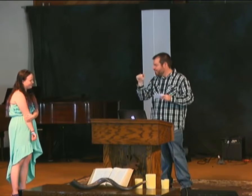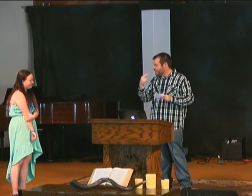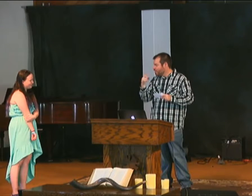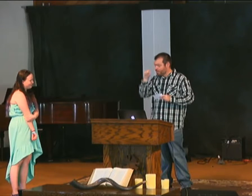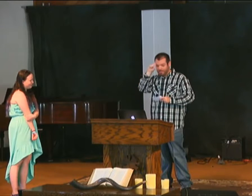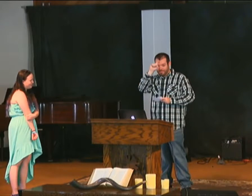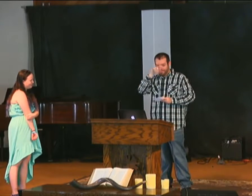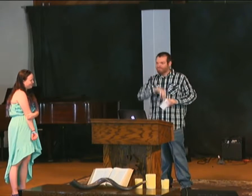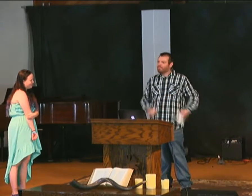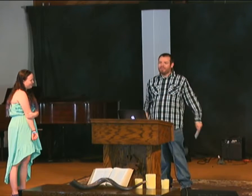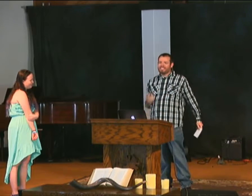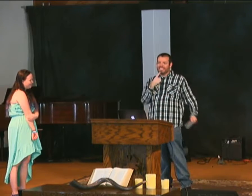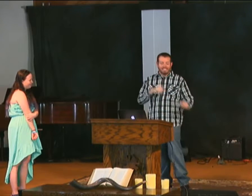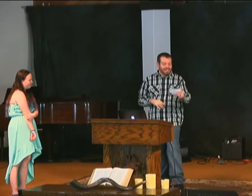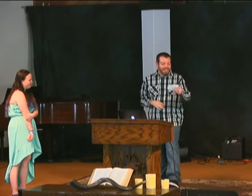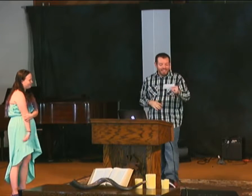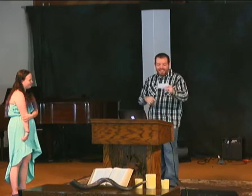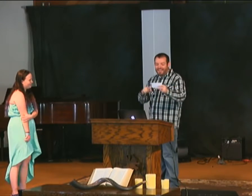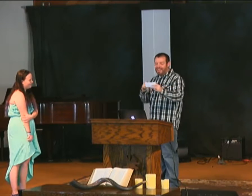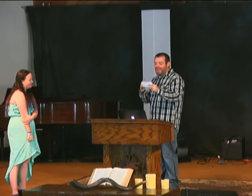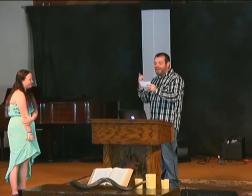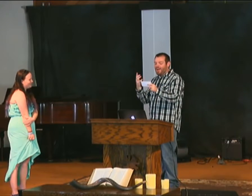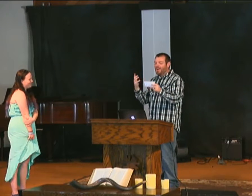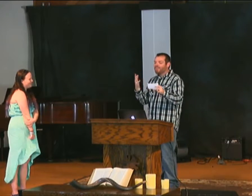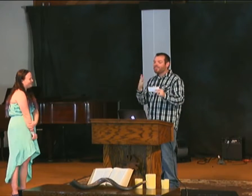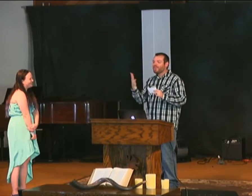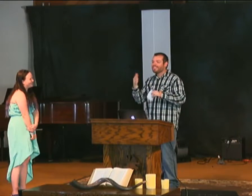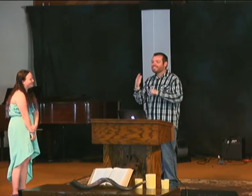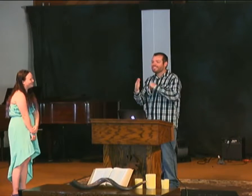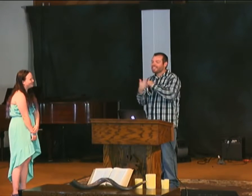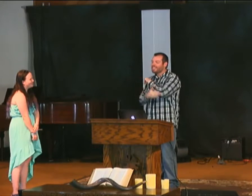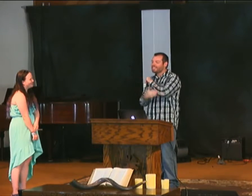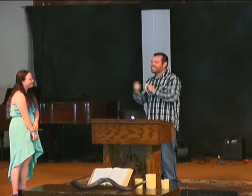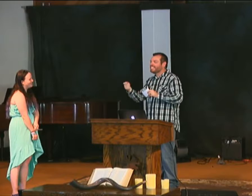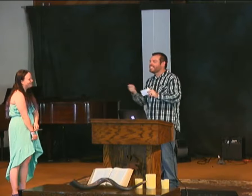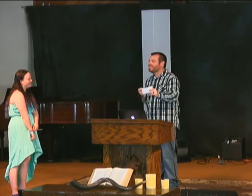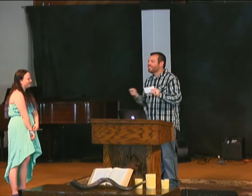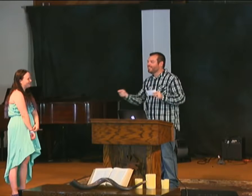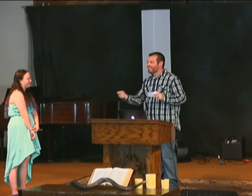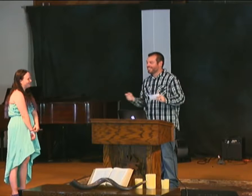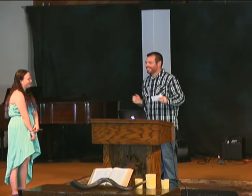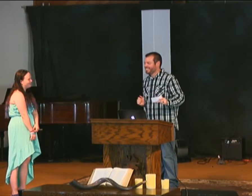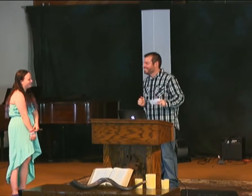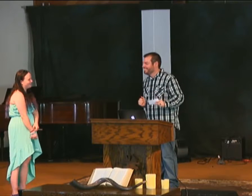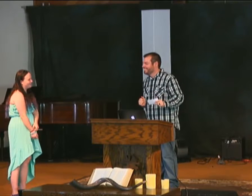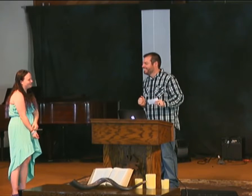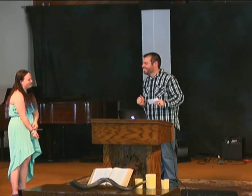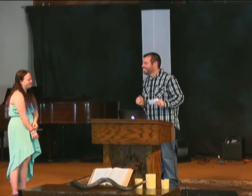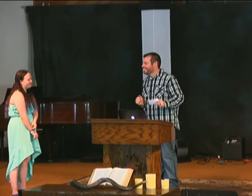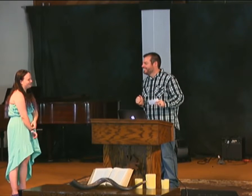Pharaoh, the Pharaoh, what am I just saying? What country did he rule?